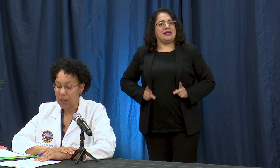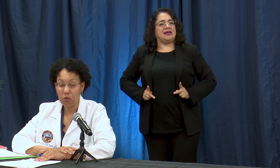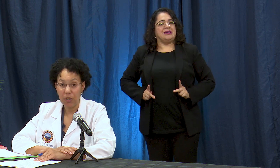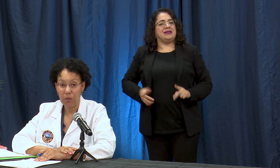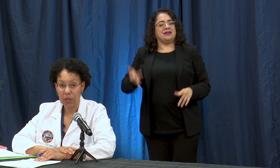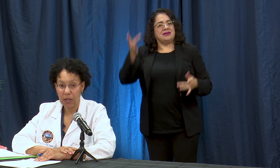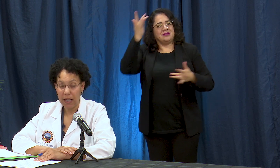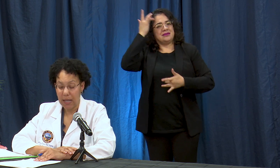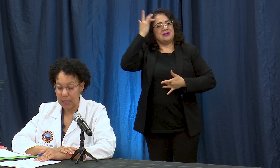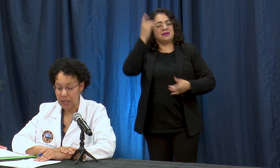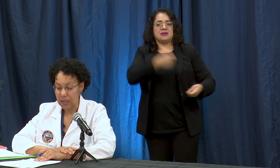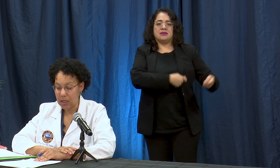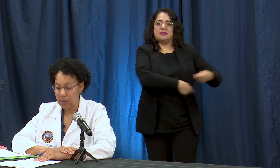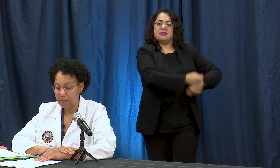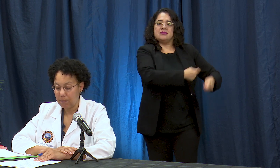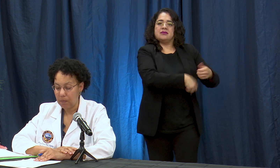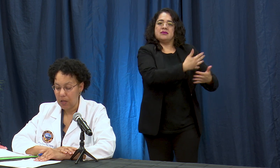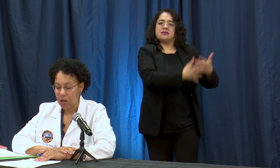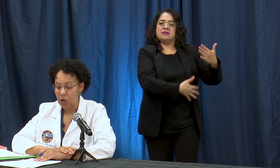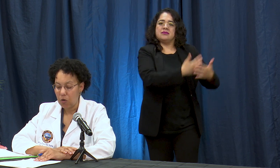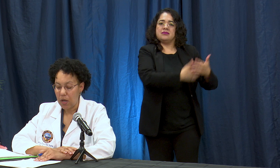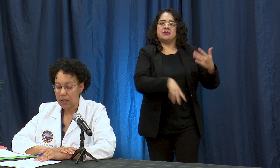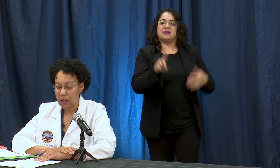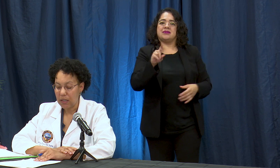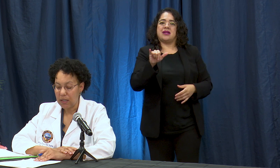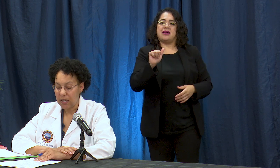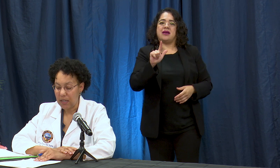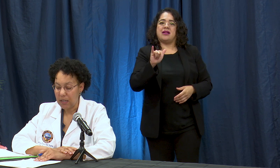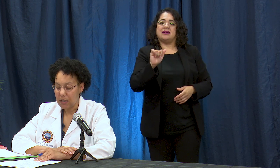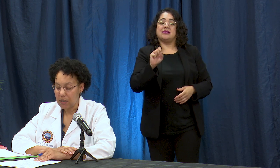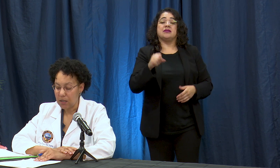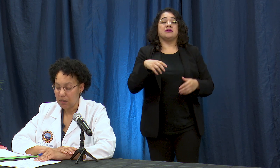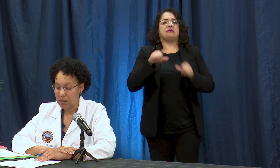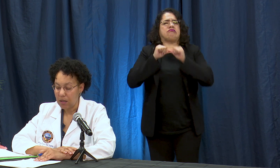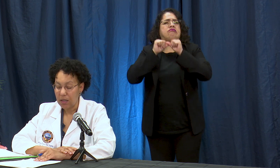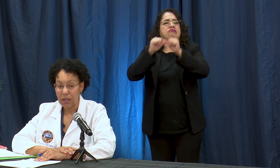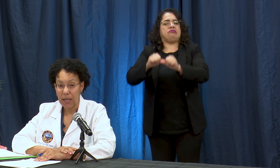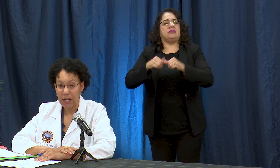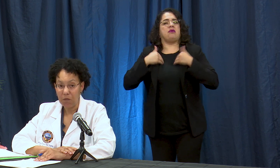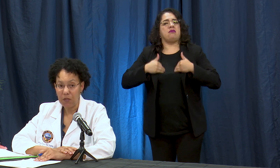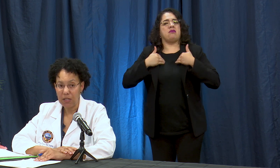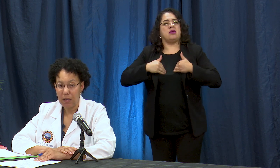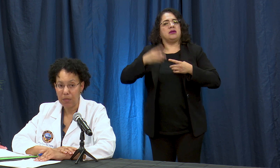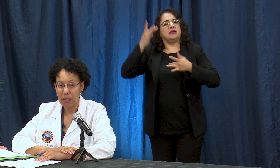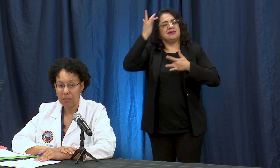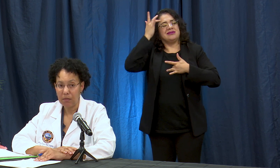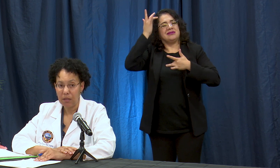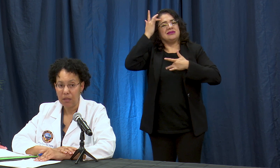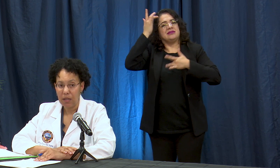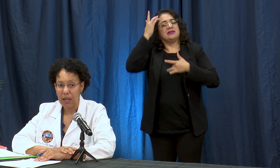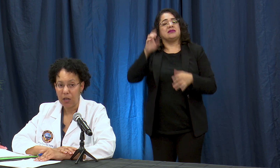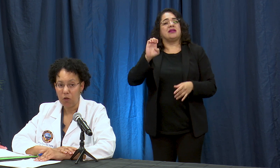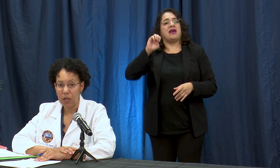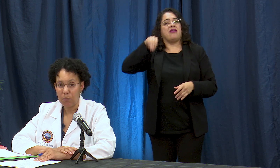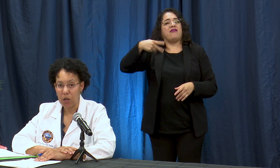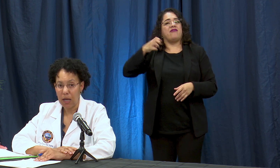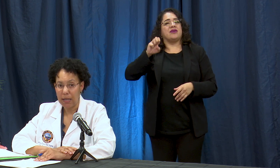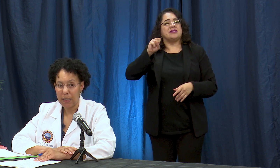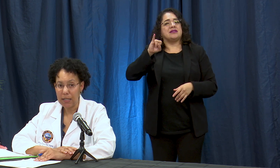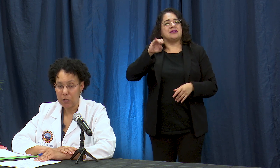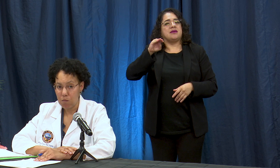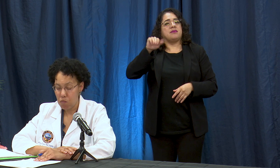including being treated with dialysis, chronic lung disease, like emphysema and